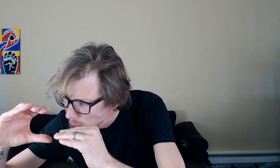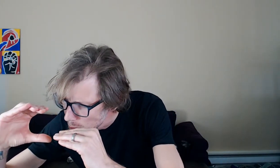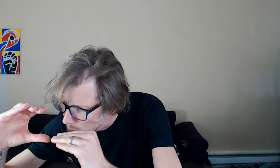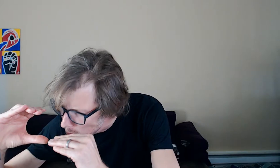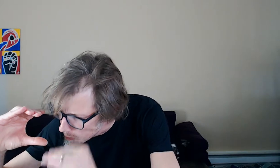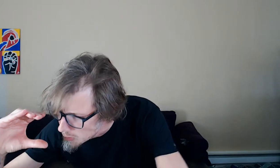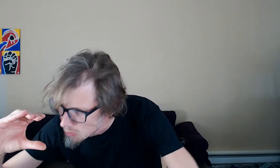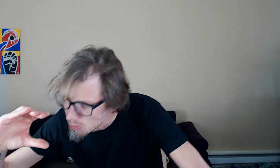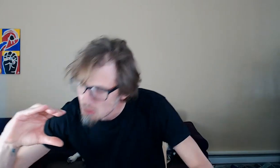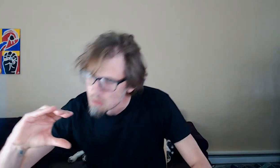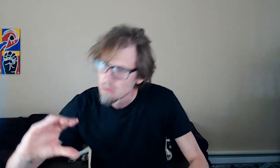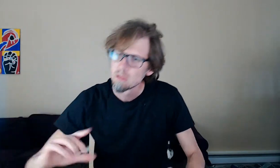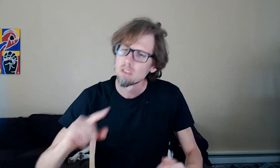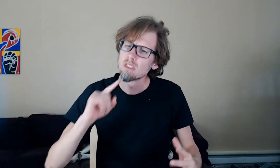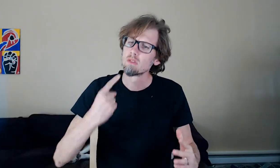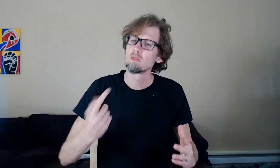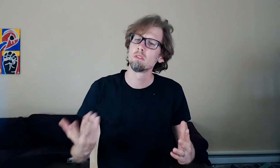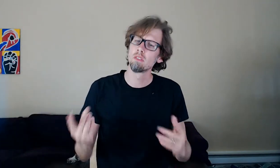Then I cut an angle all the way down this top plate.